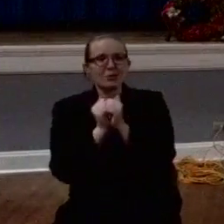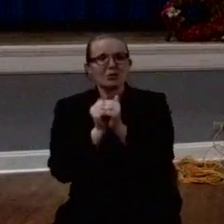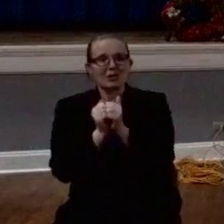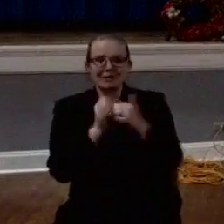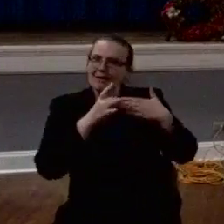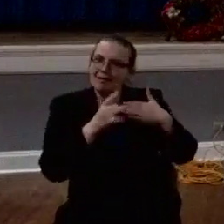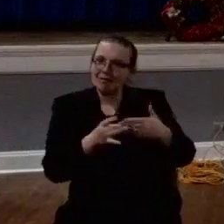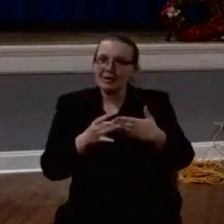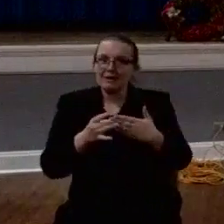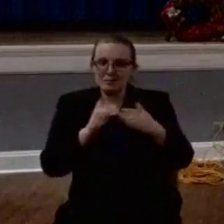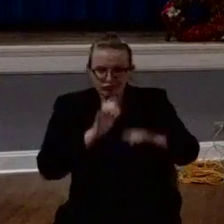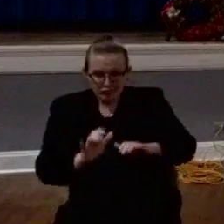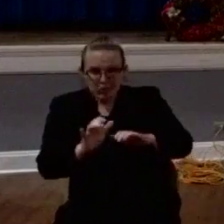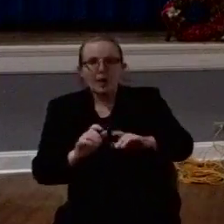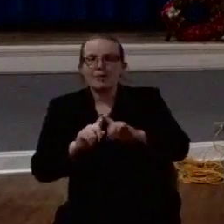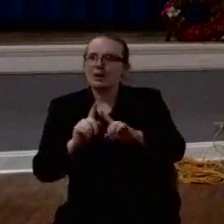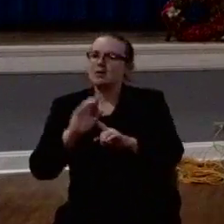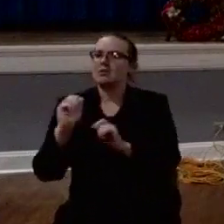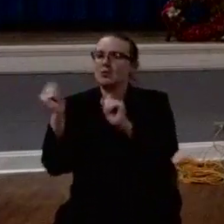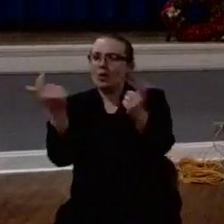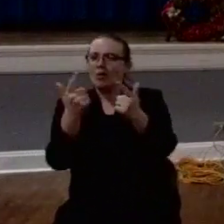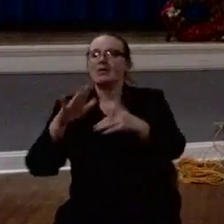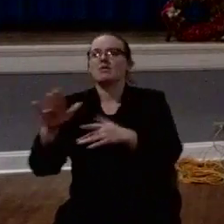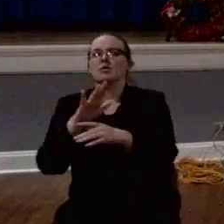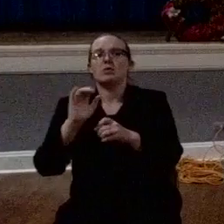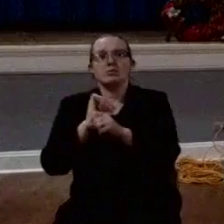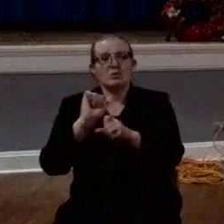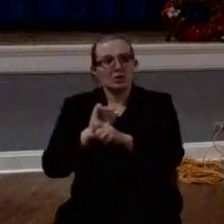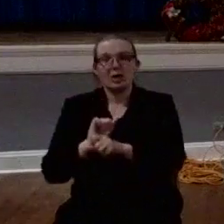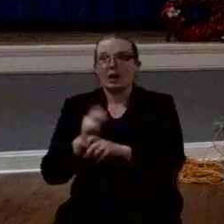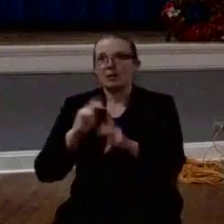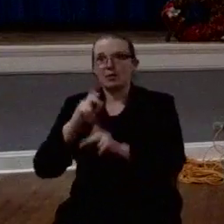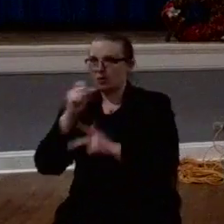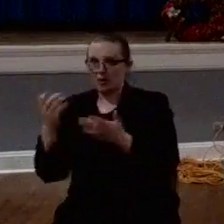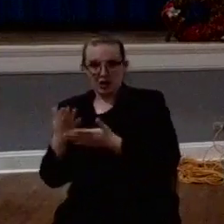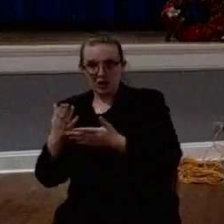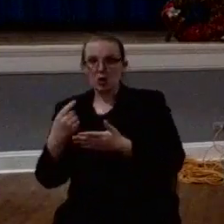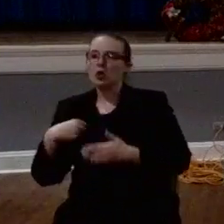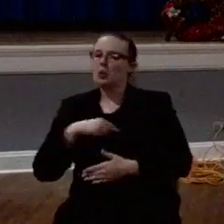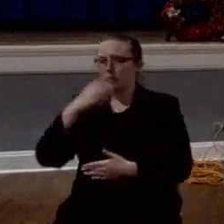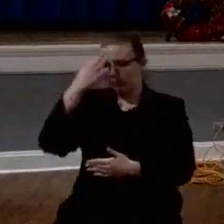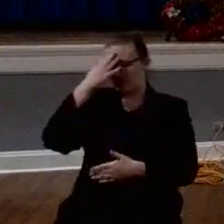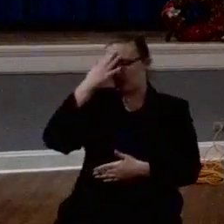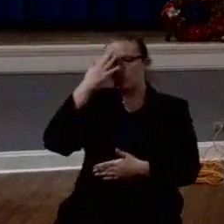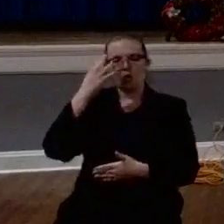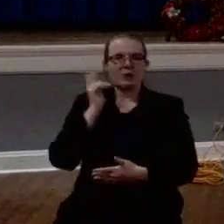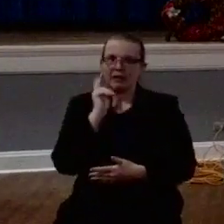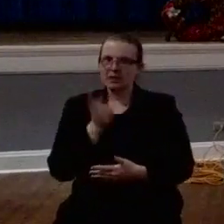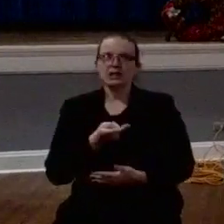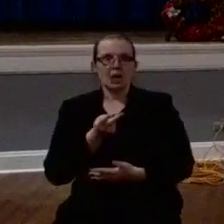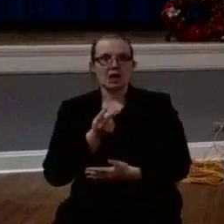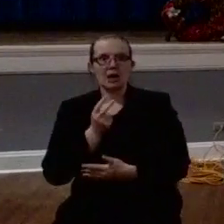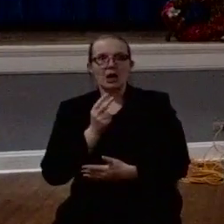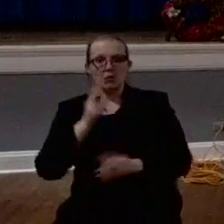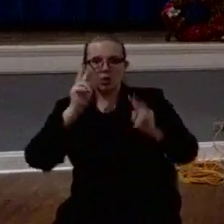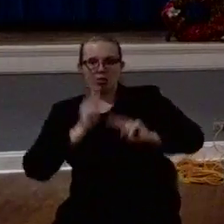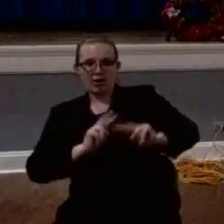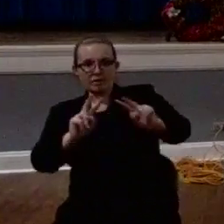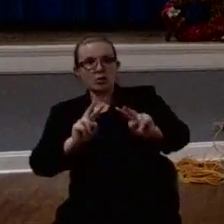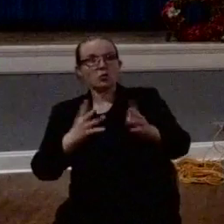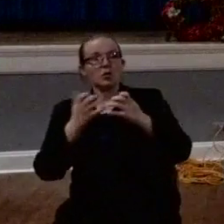it's really the hard work of everybody in this room and those not in this room. So that's not lost on the Parks Department. Looking forward to continuing